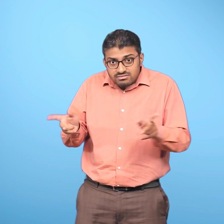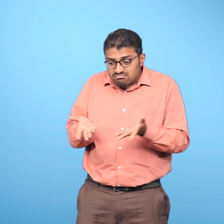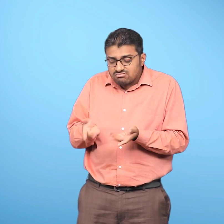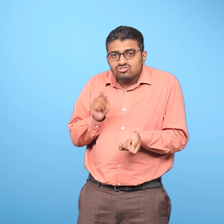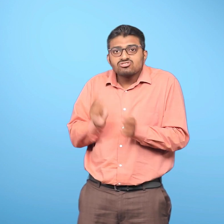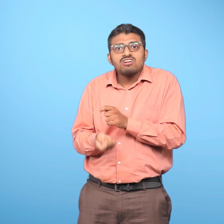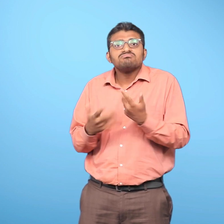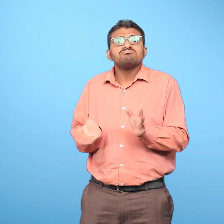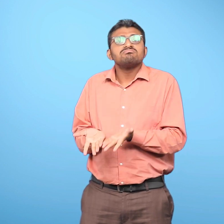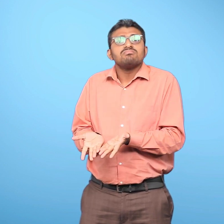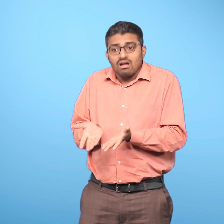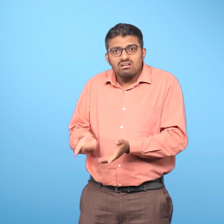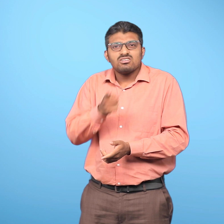This is a change you did not want.